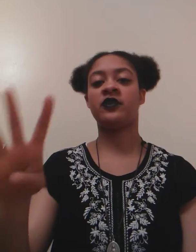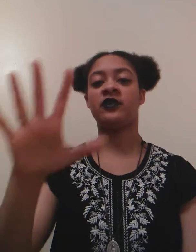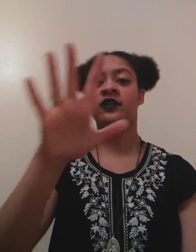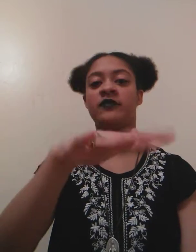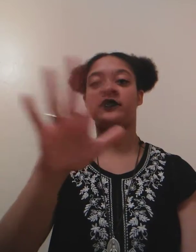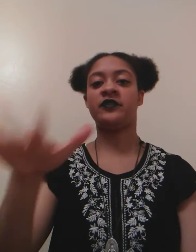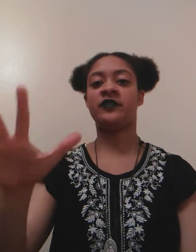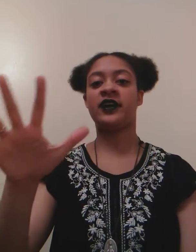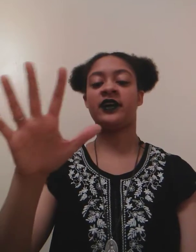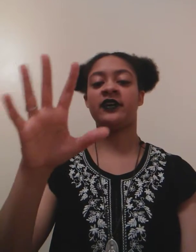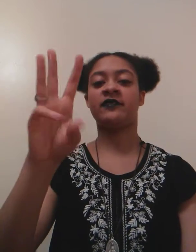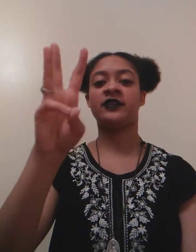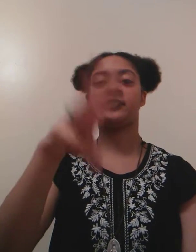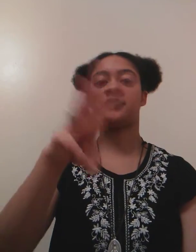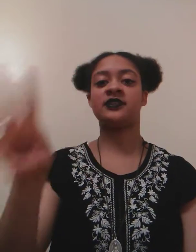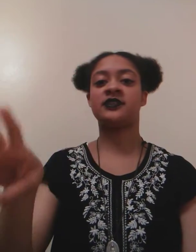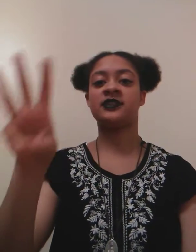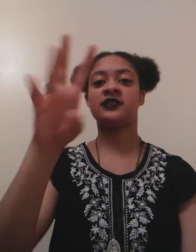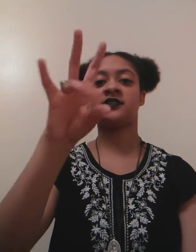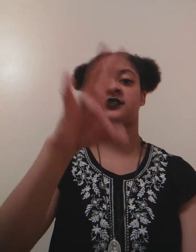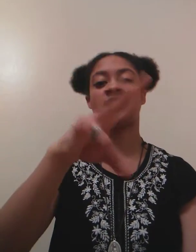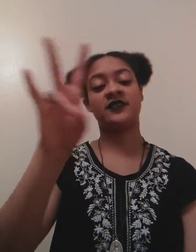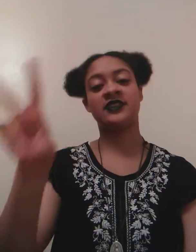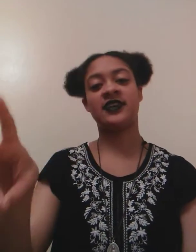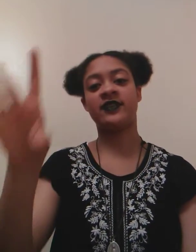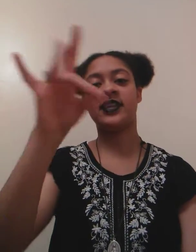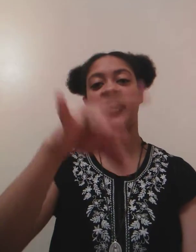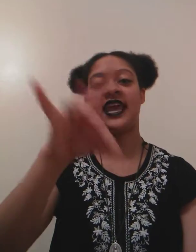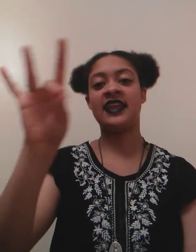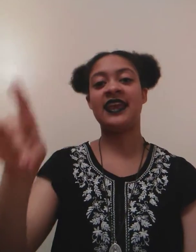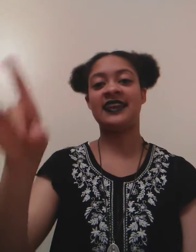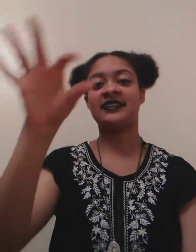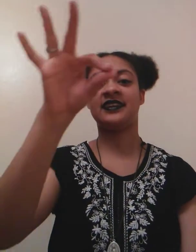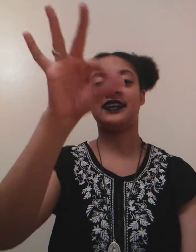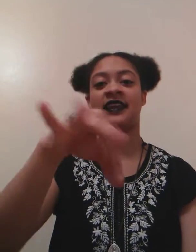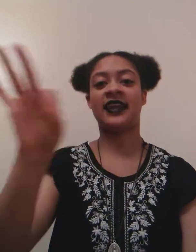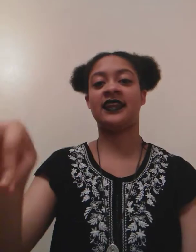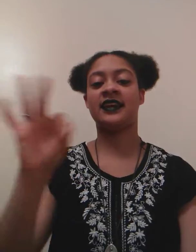44, 55, 66, 77, 88, 99.